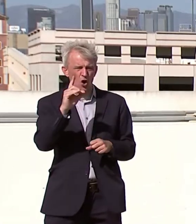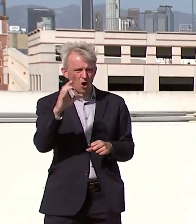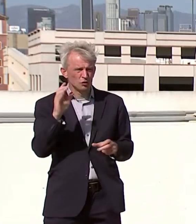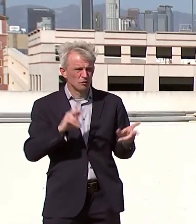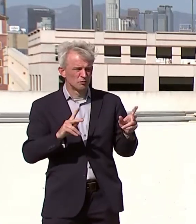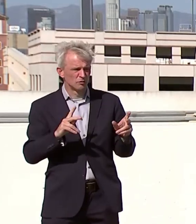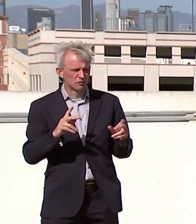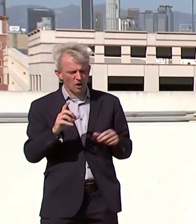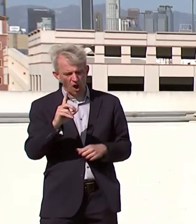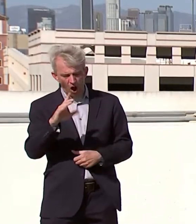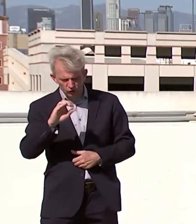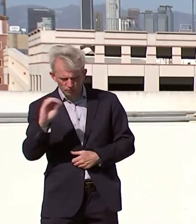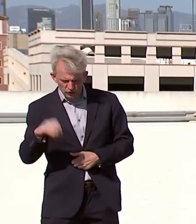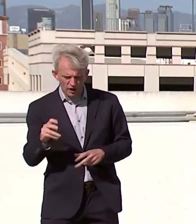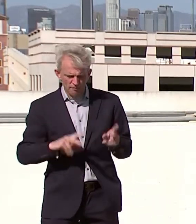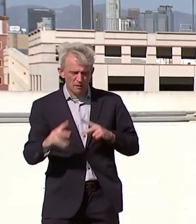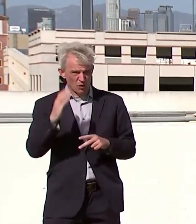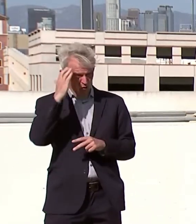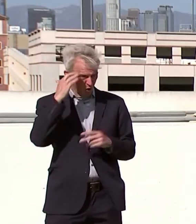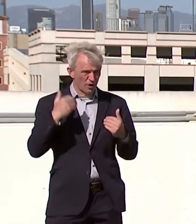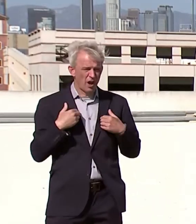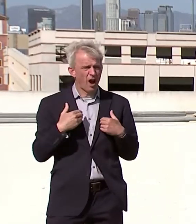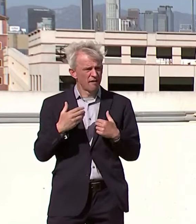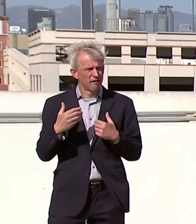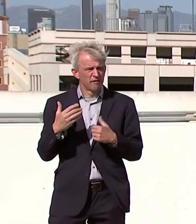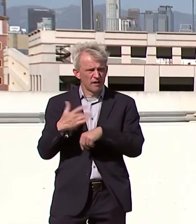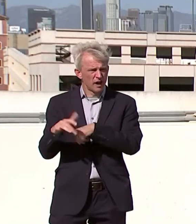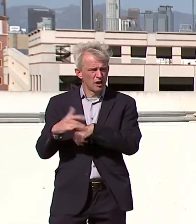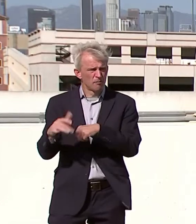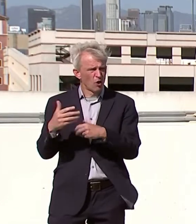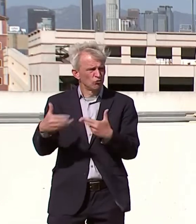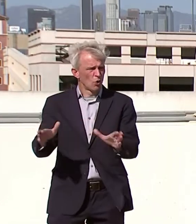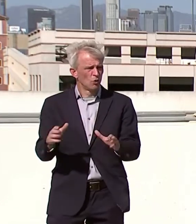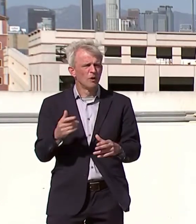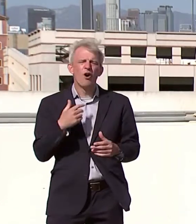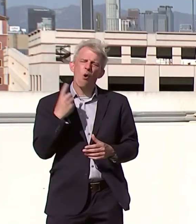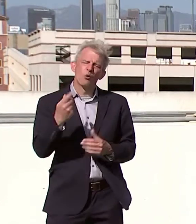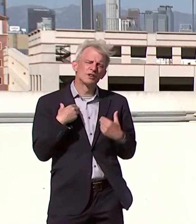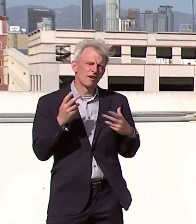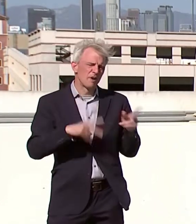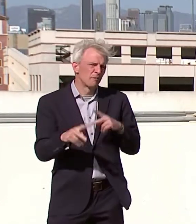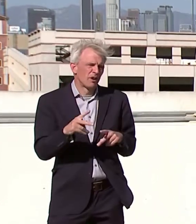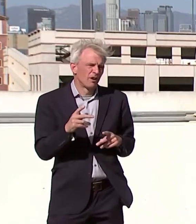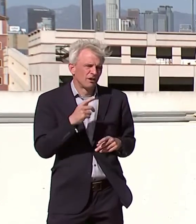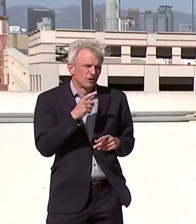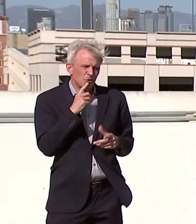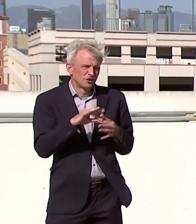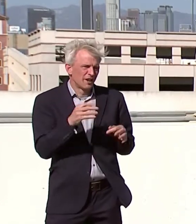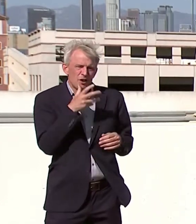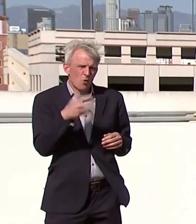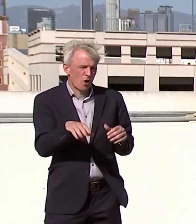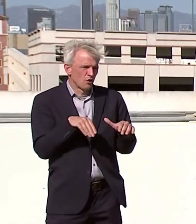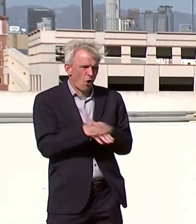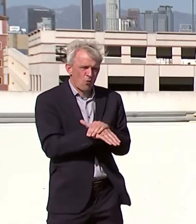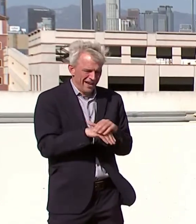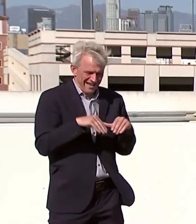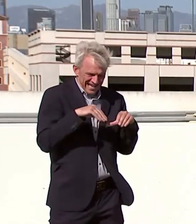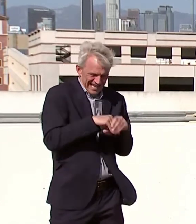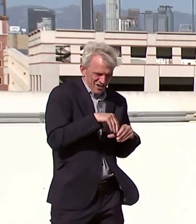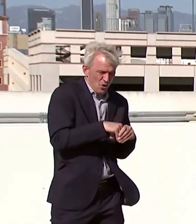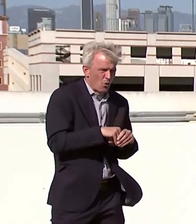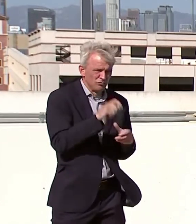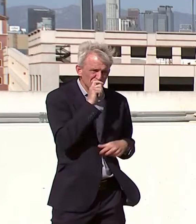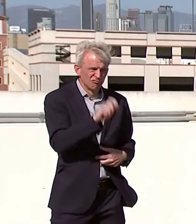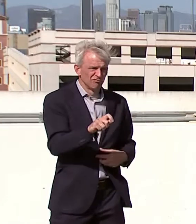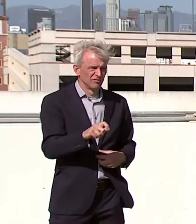that there is a placement. Some people always, you know, some smaller percentage say, no, I don't want to go indoors, period. And so given the work that needs to go on, they'll